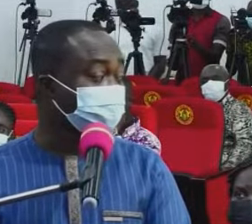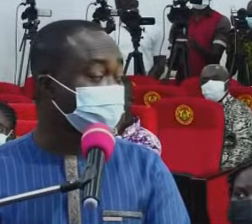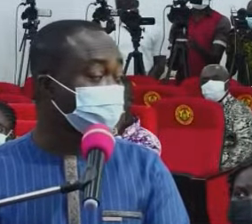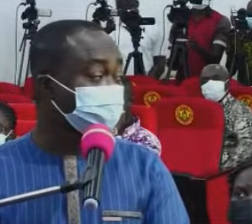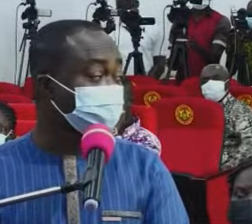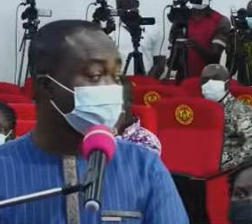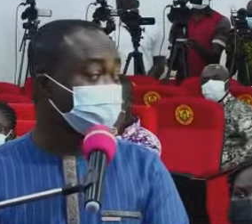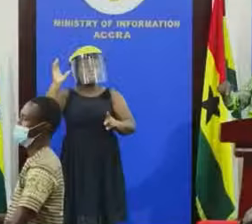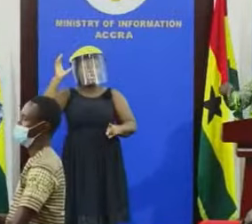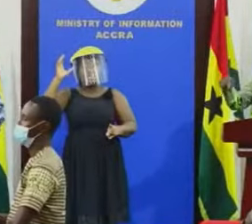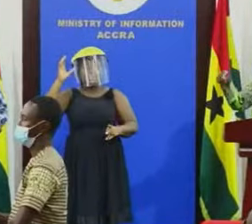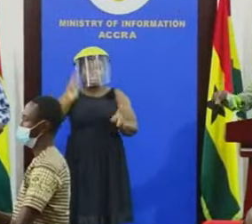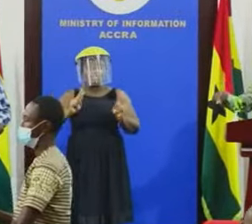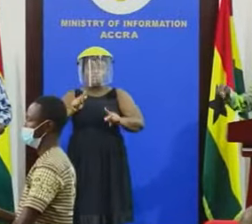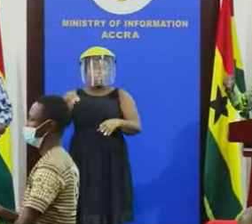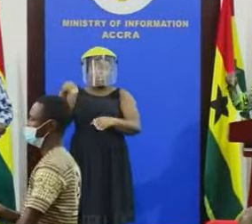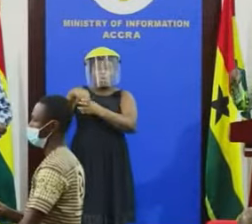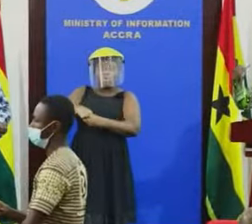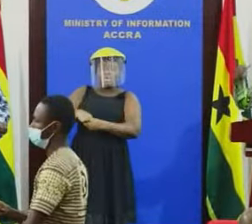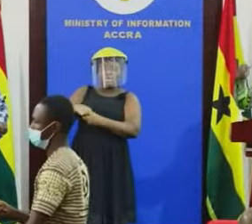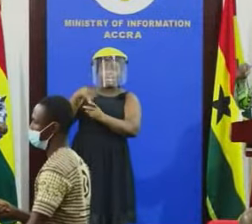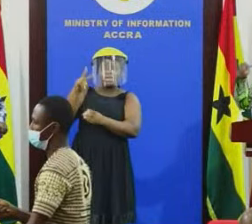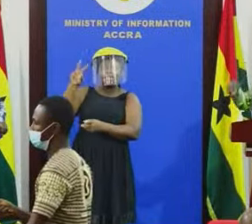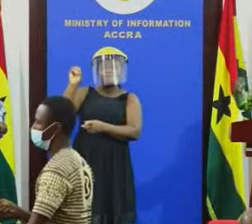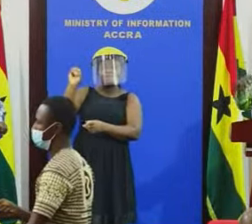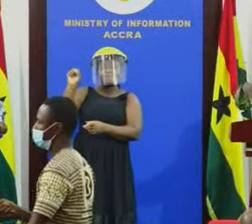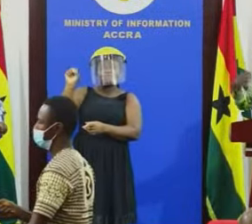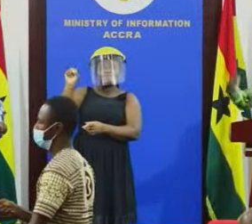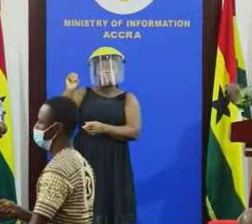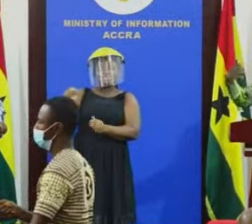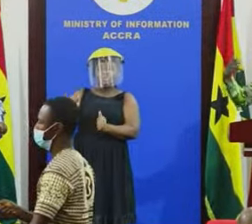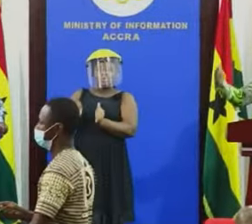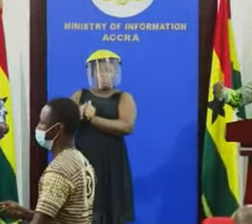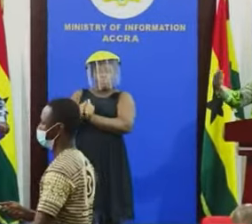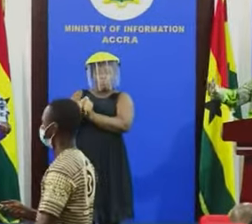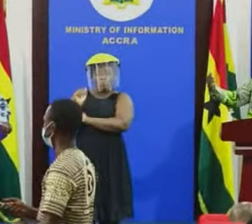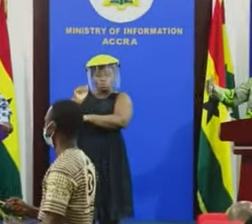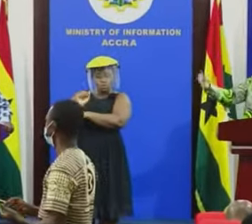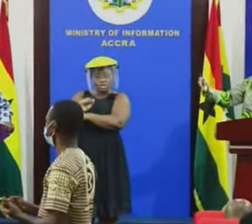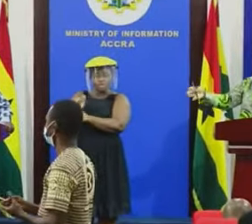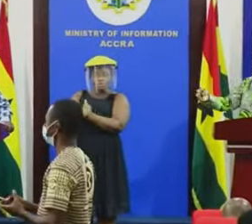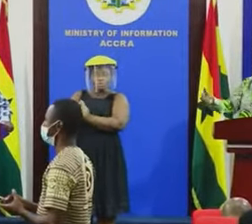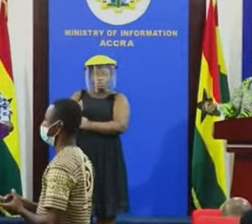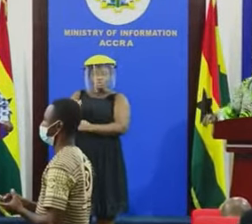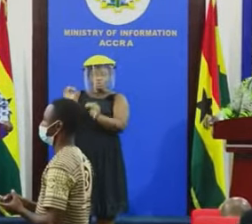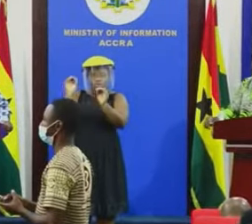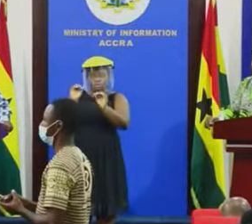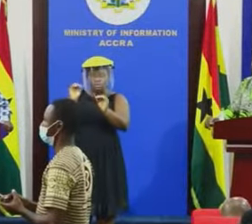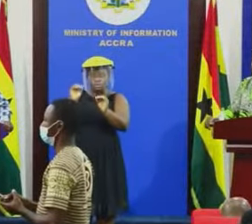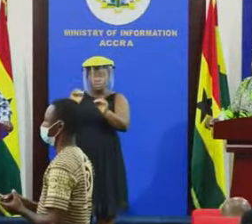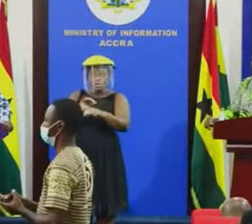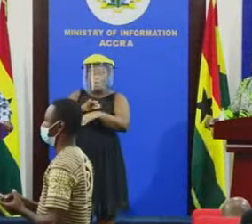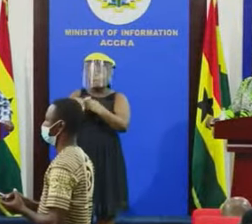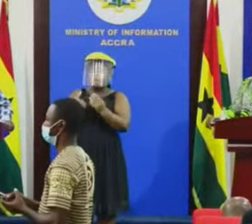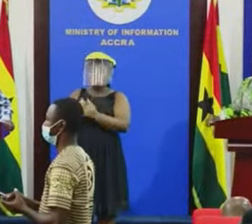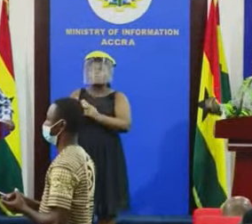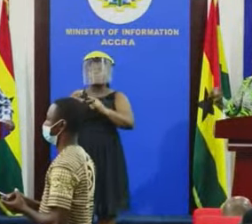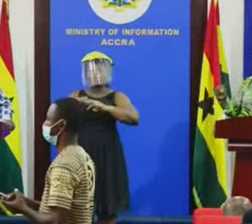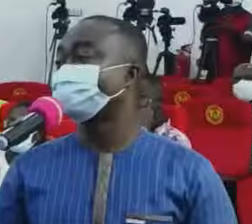As in the Chinese people on the vessel, who he was supposedly working with under observation? They've all been